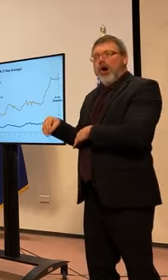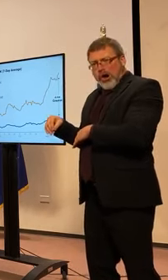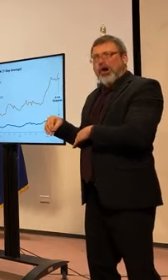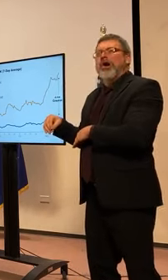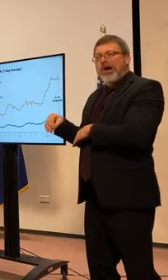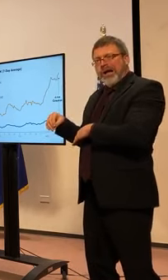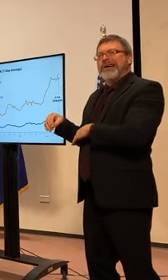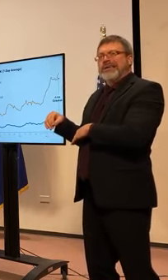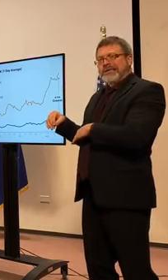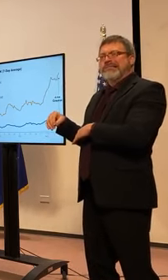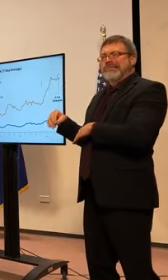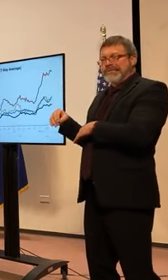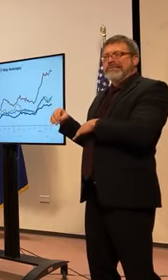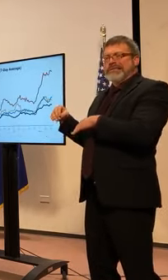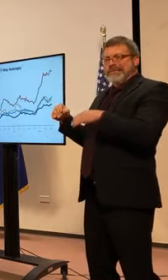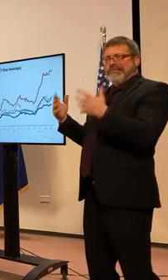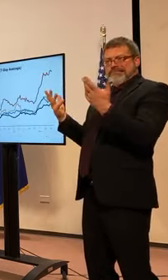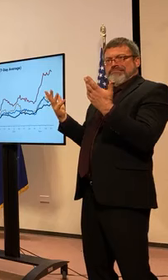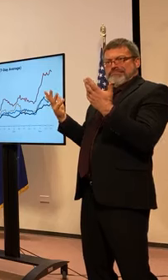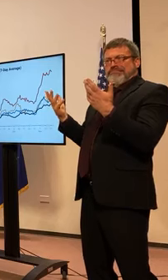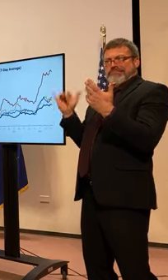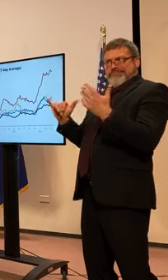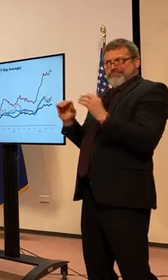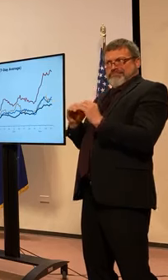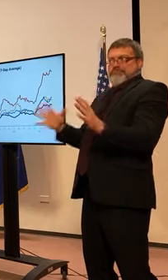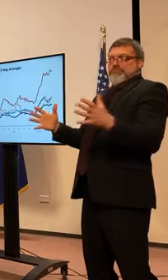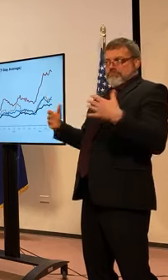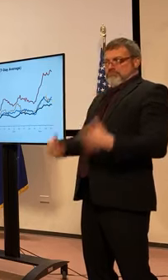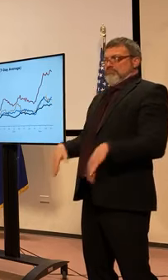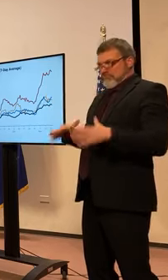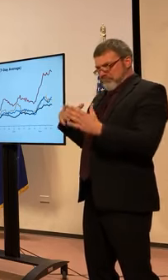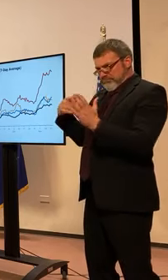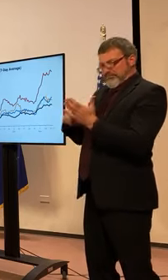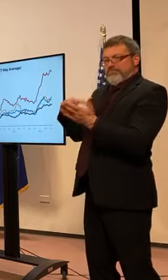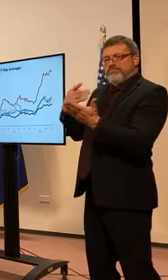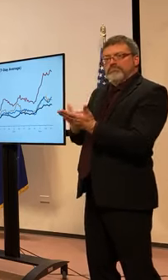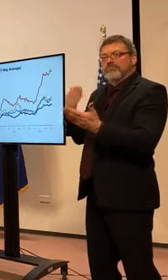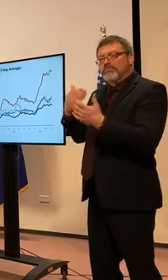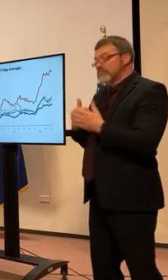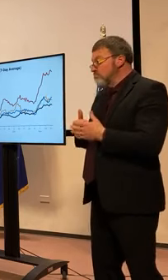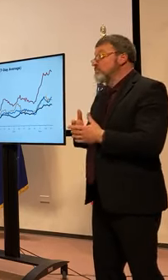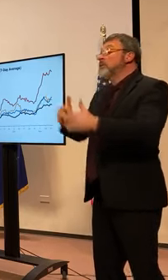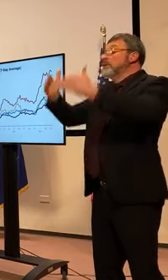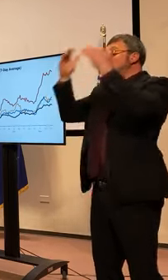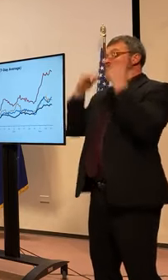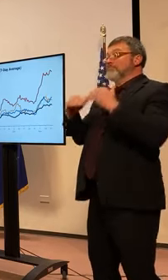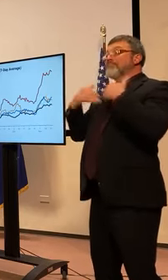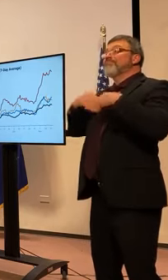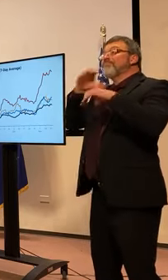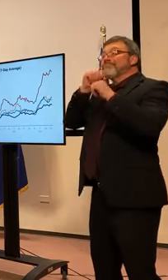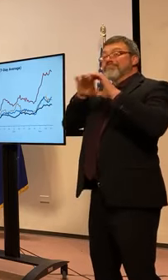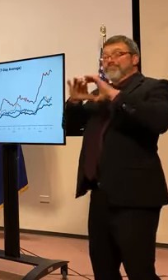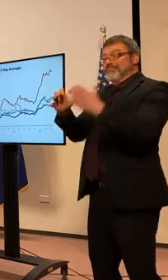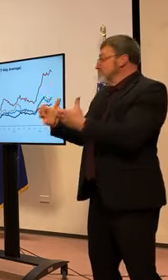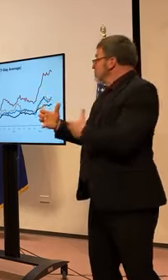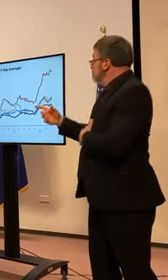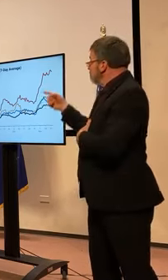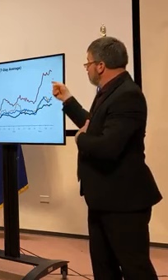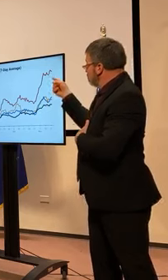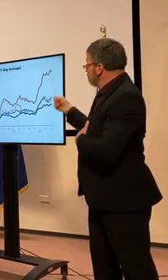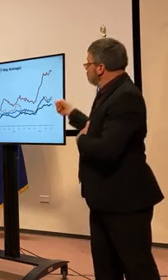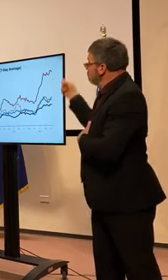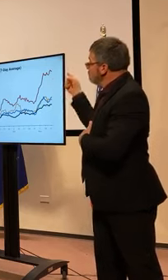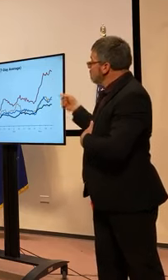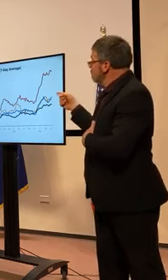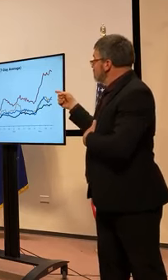percent. Again, looking a little bit more closely at our case data by age, you can see that the age group that has been leading in terms